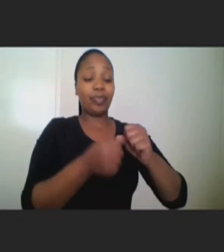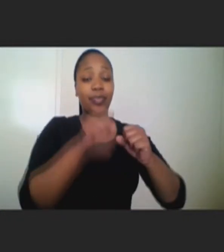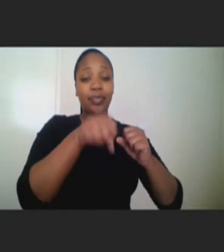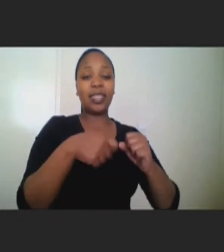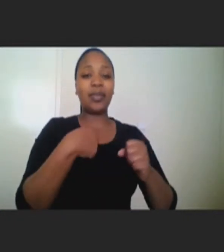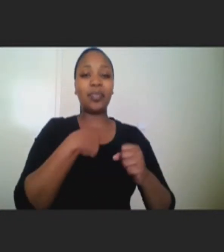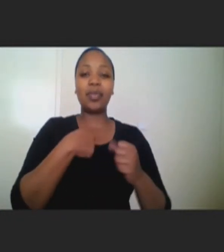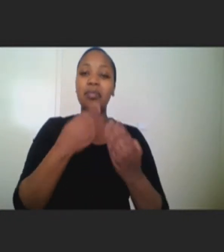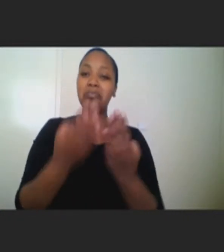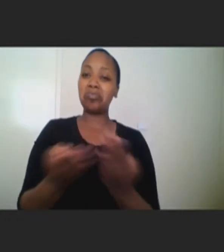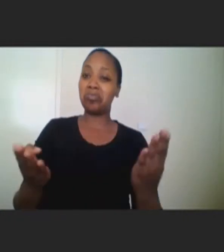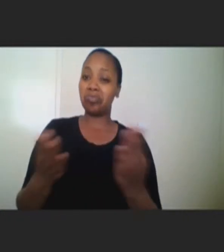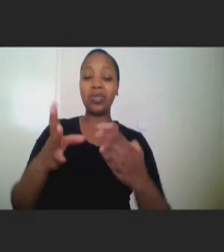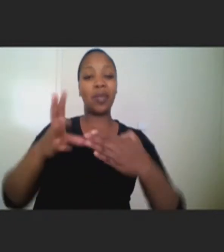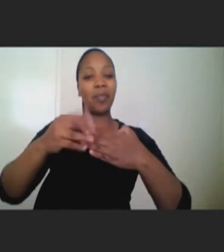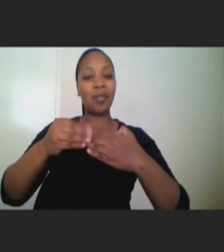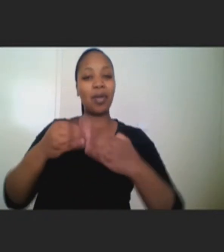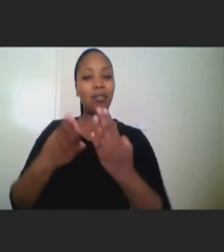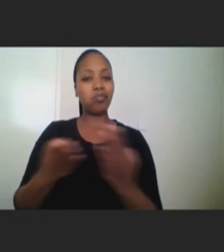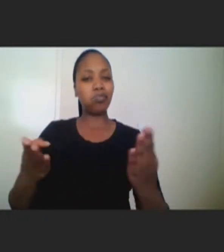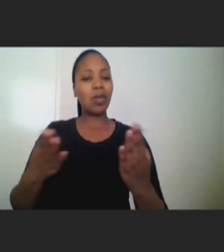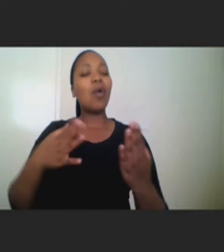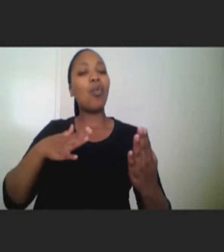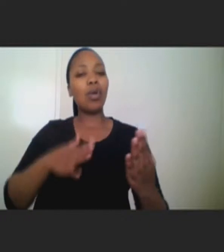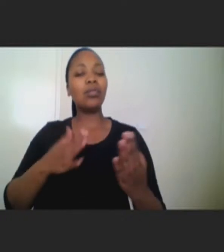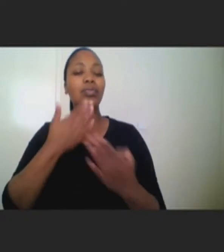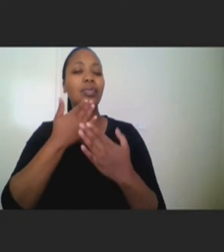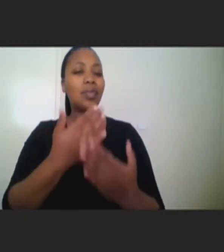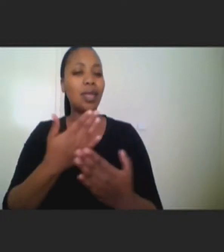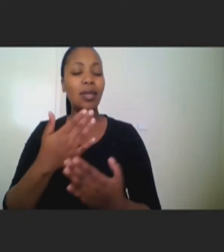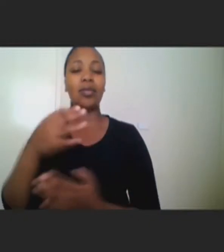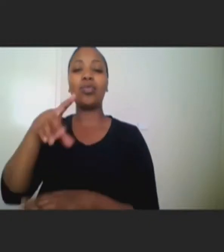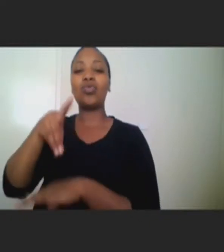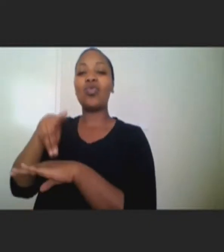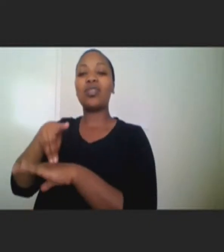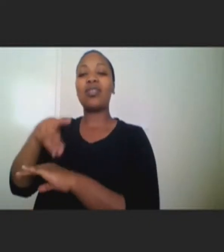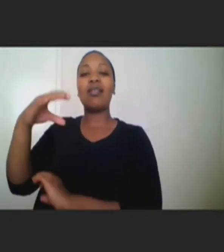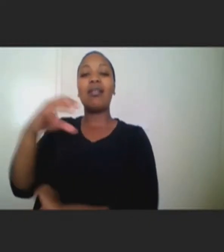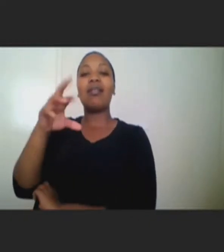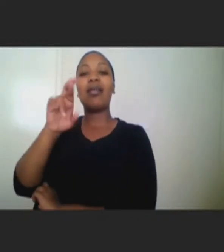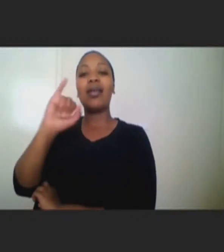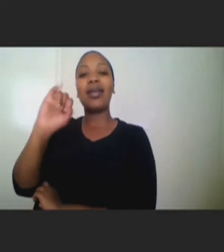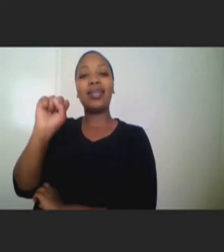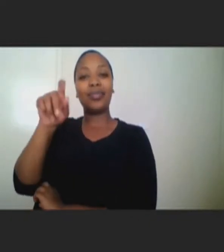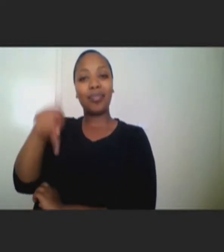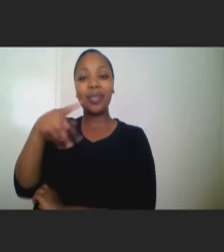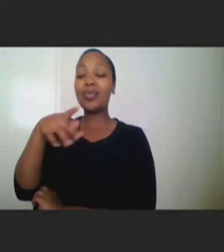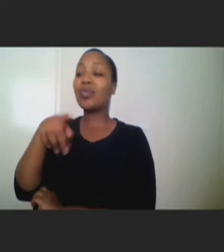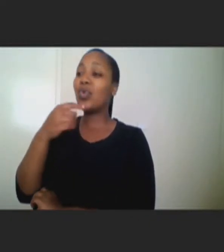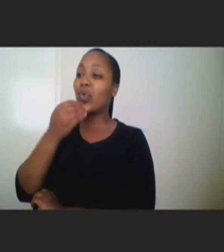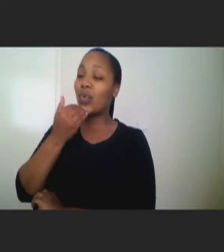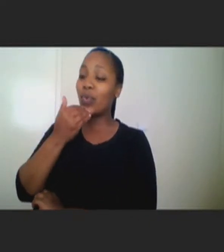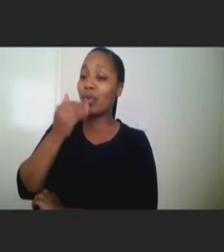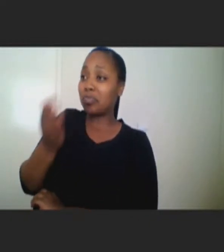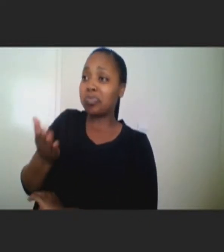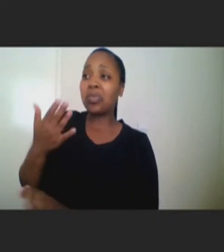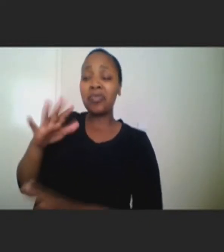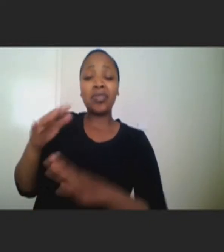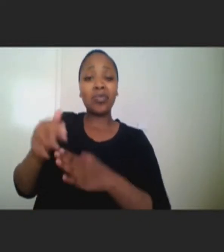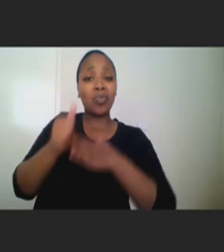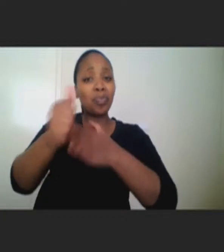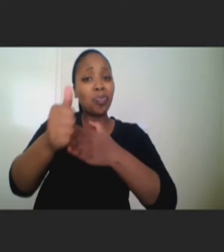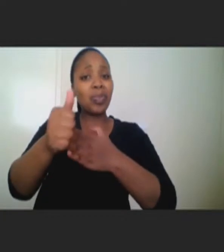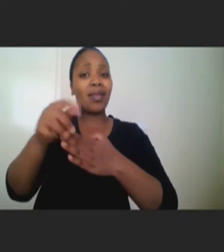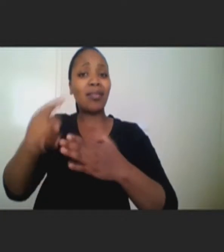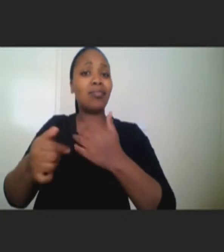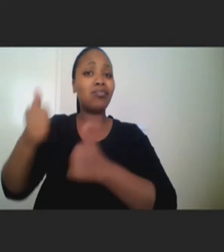the participants here, just to thank Dr. Crisp, who has been holding the fort for the last 2.5 months as the